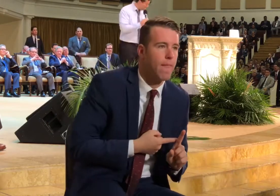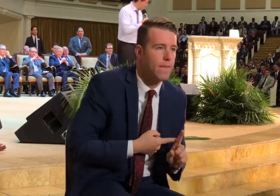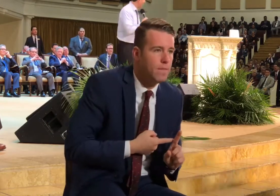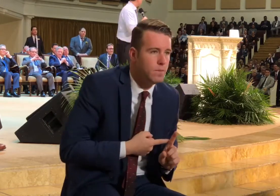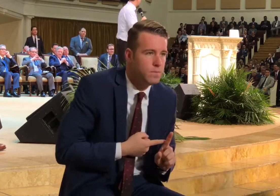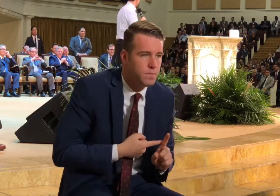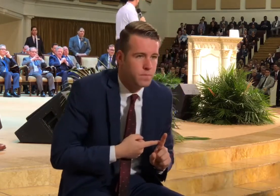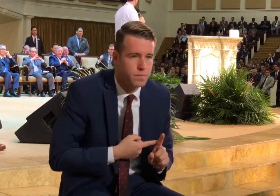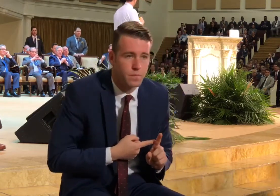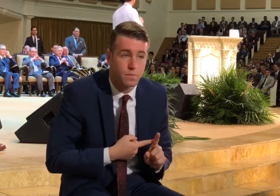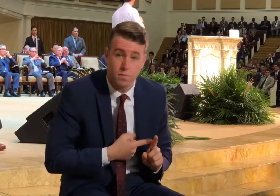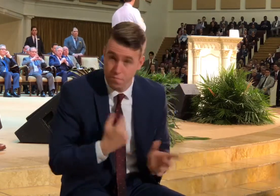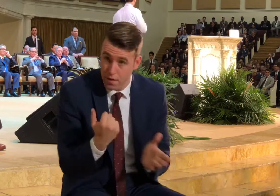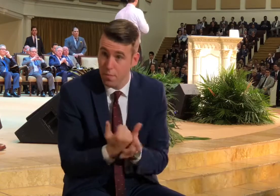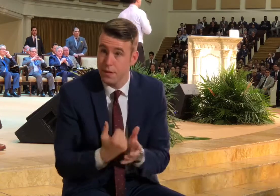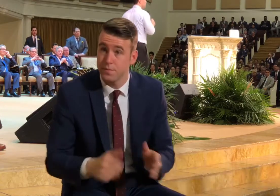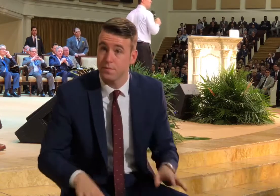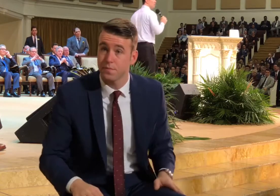Amen.